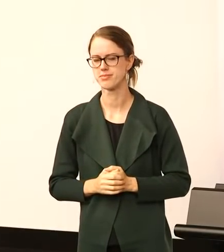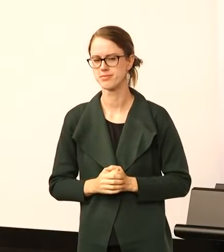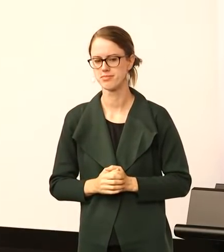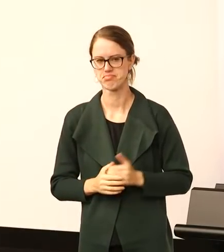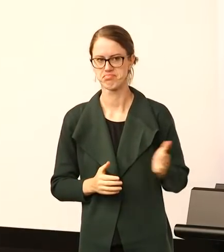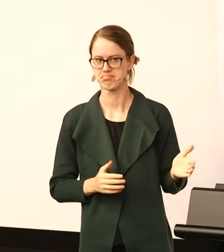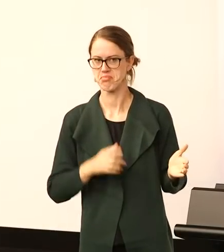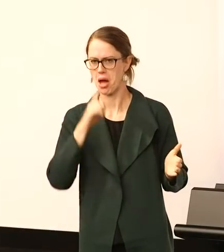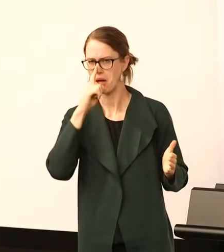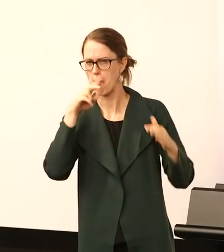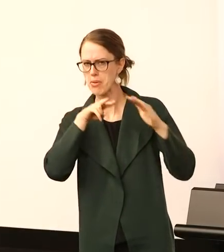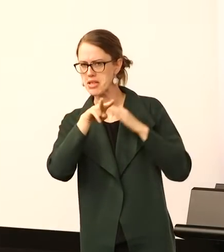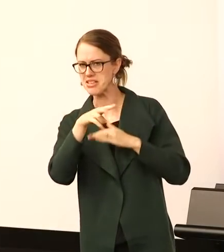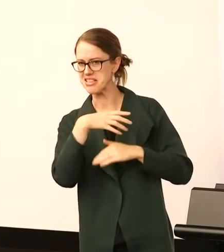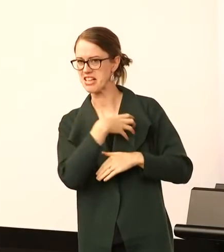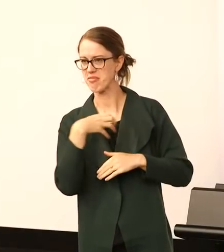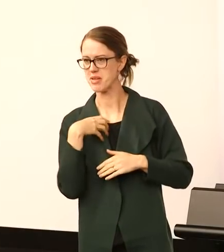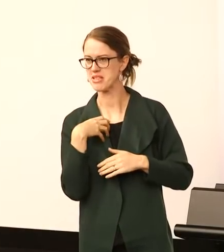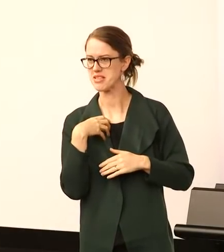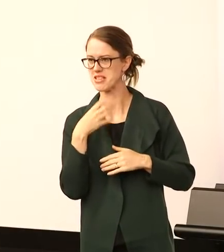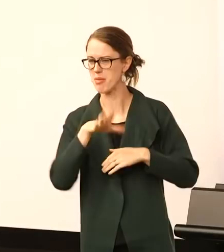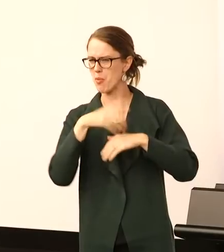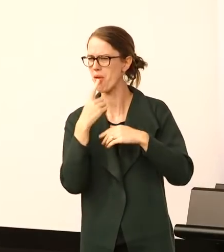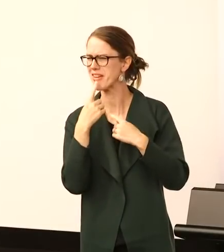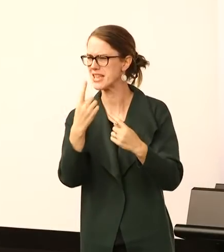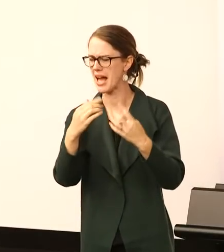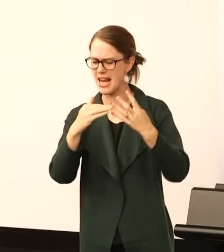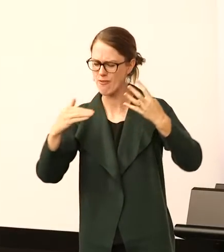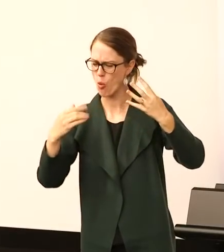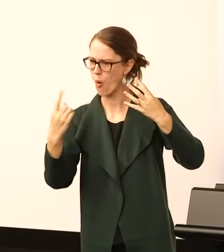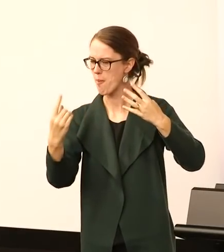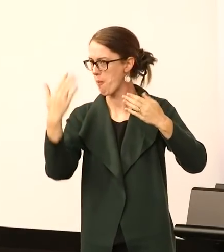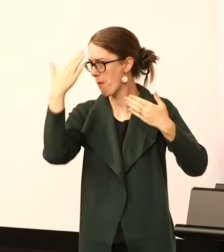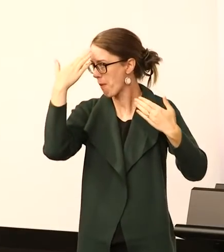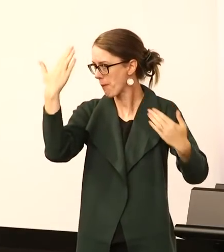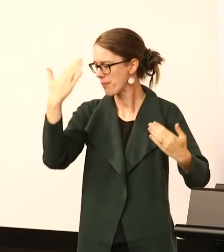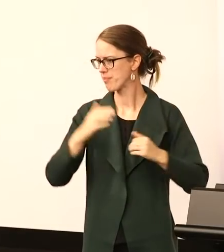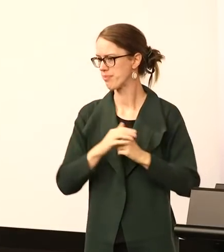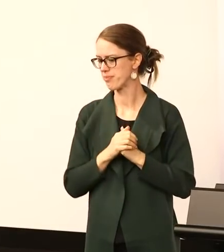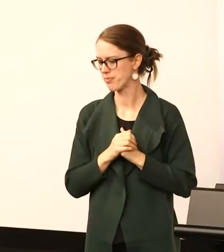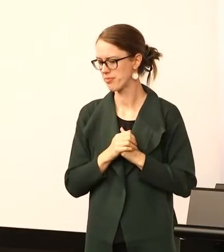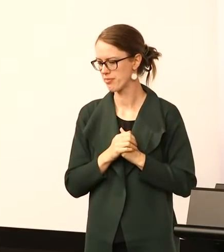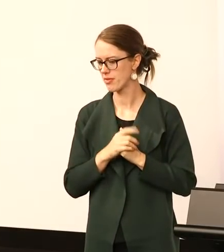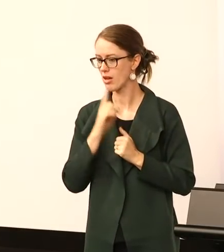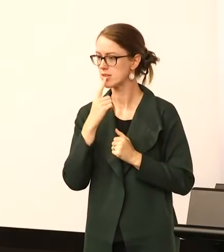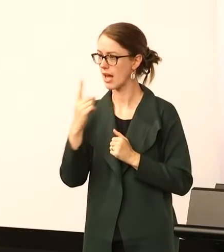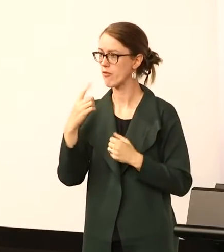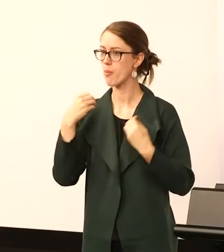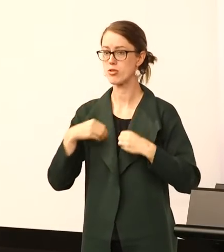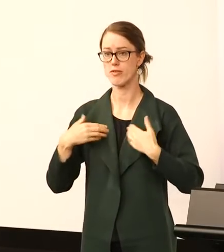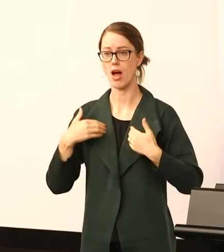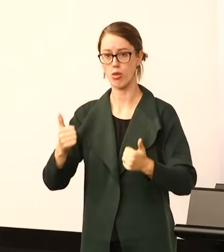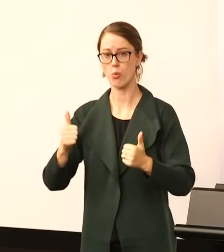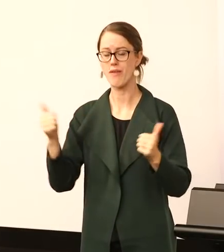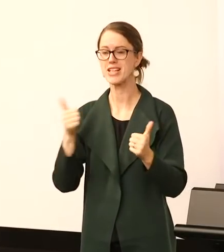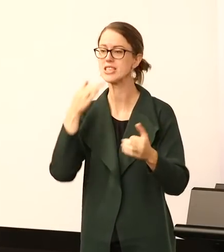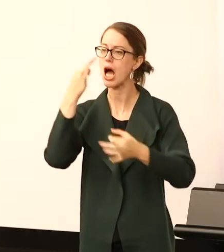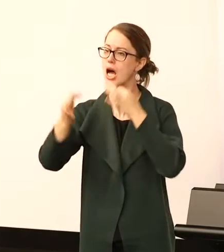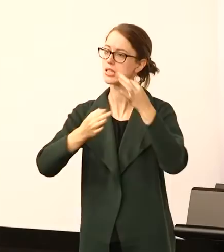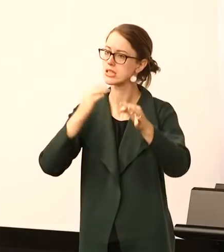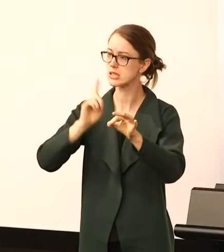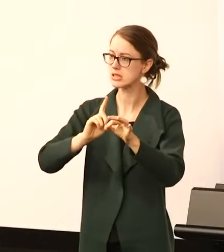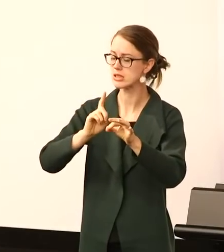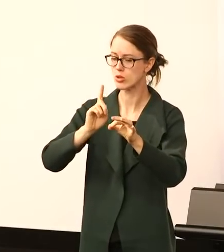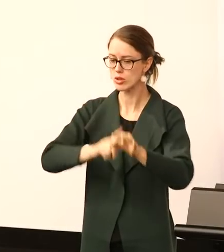Well, I can't preempt what government departments will be doing in Alert Level 1, but I can speak, say, for the Ministry of Health, where we've surveyed our staff